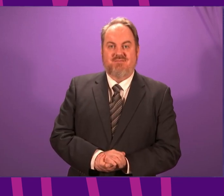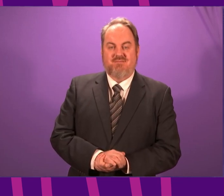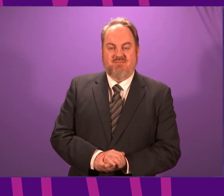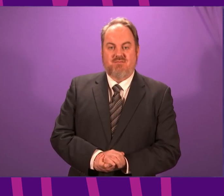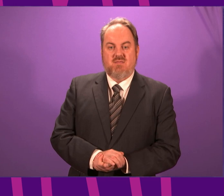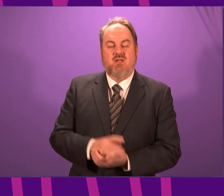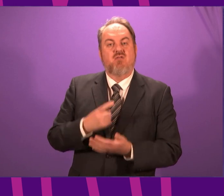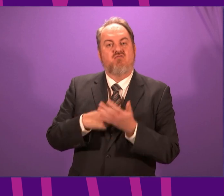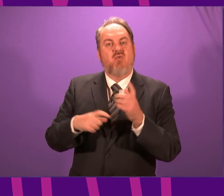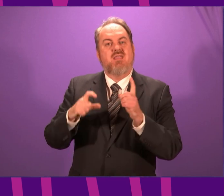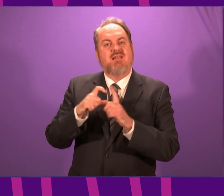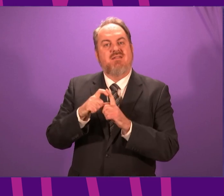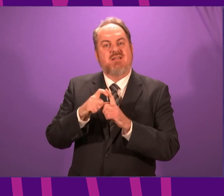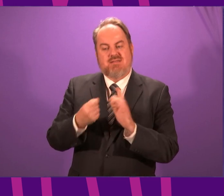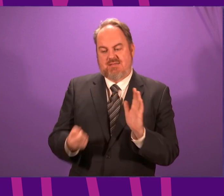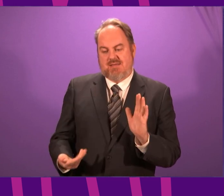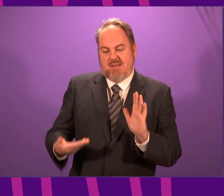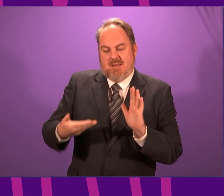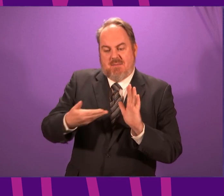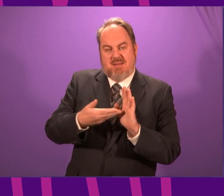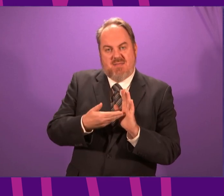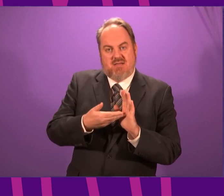This is Ruth Davidson's amendment.